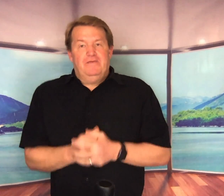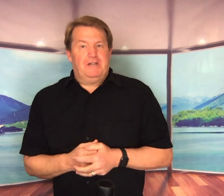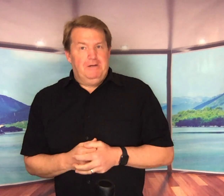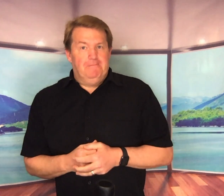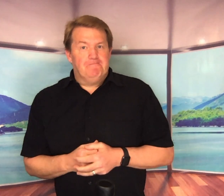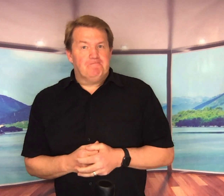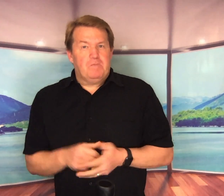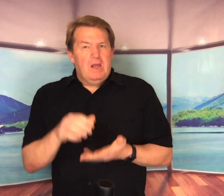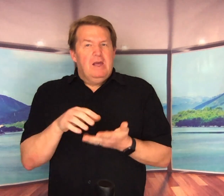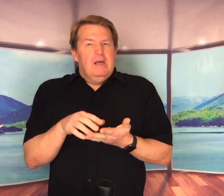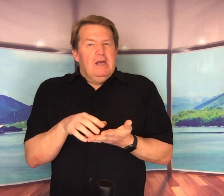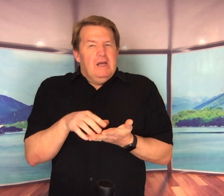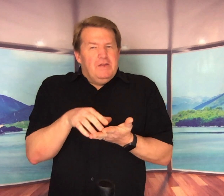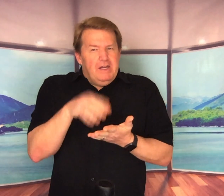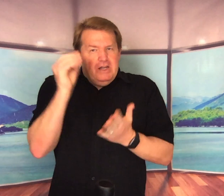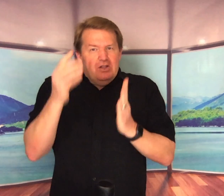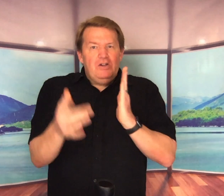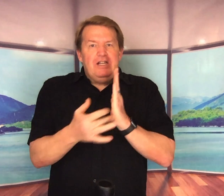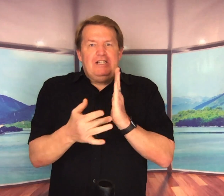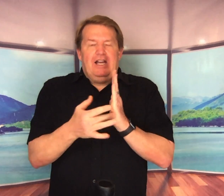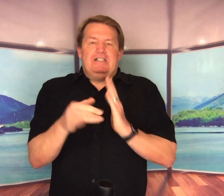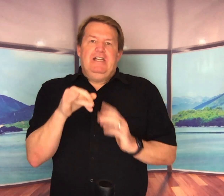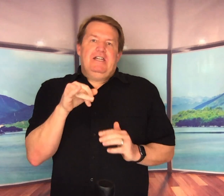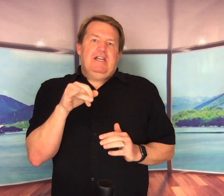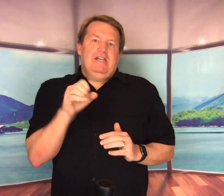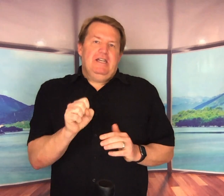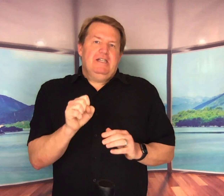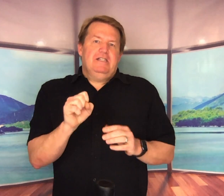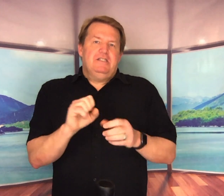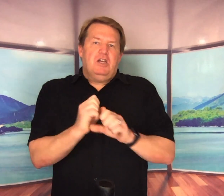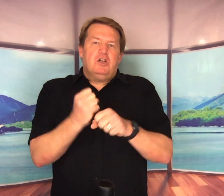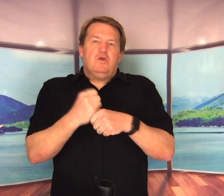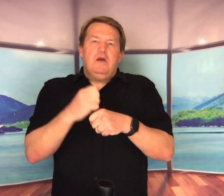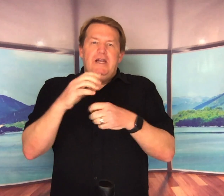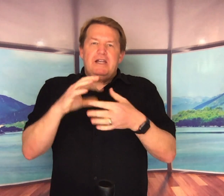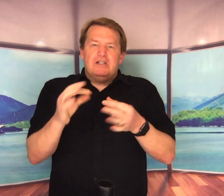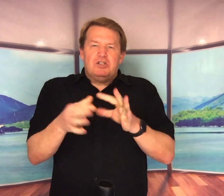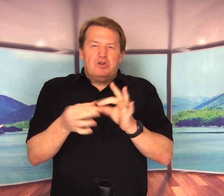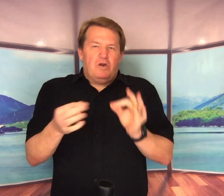cube? The learning technique is creating a story.